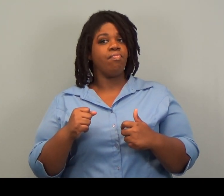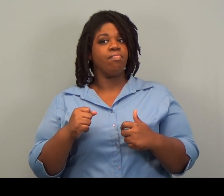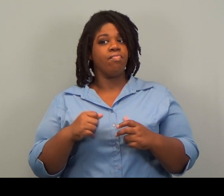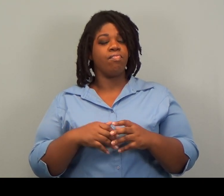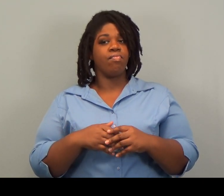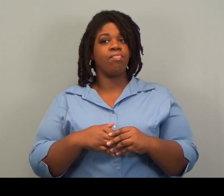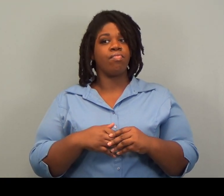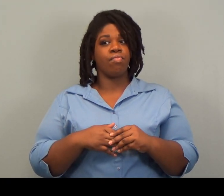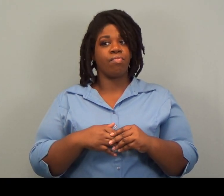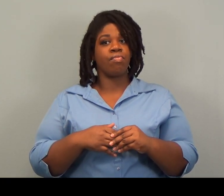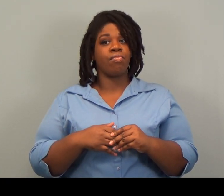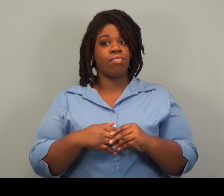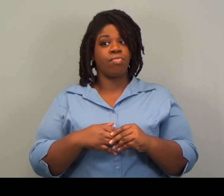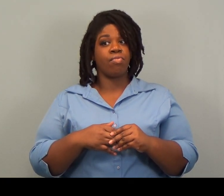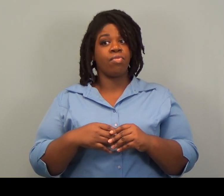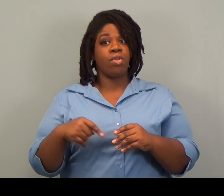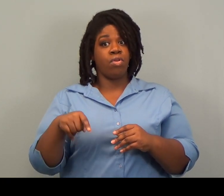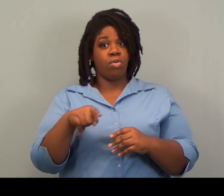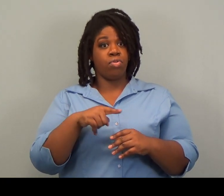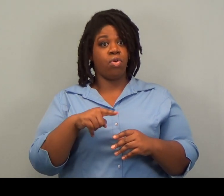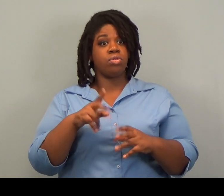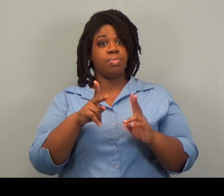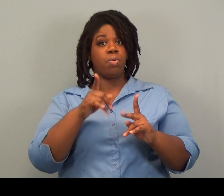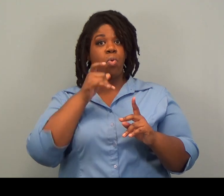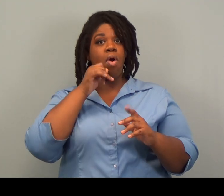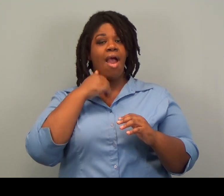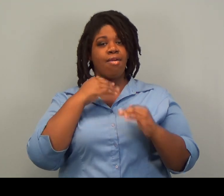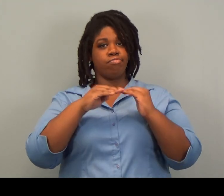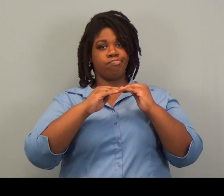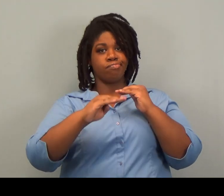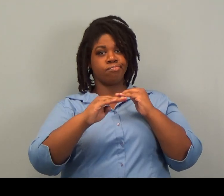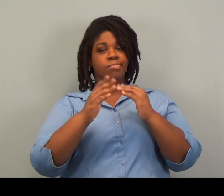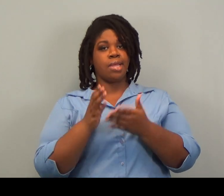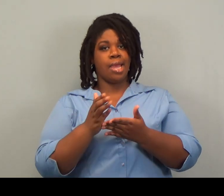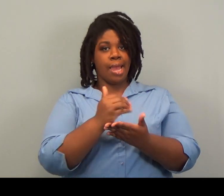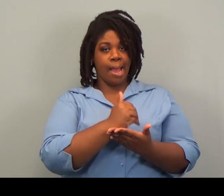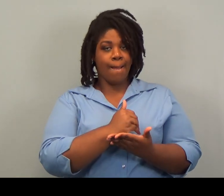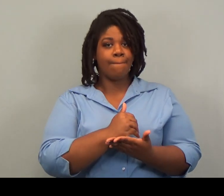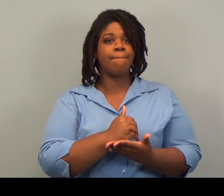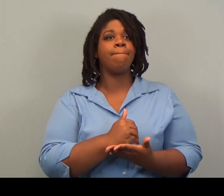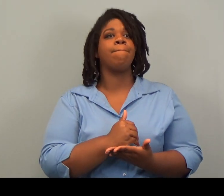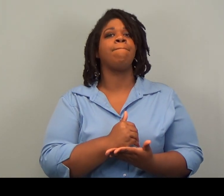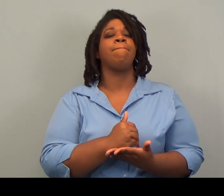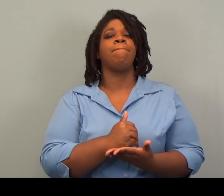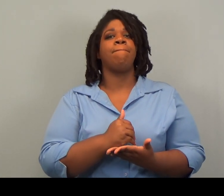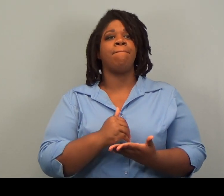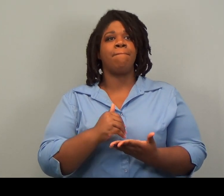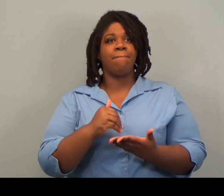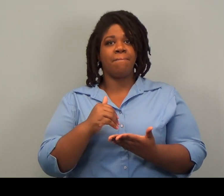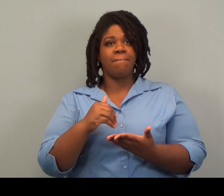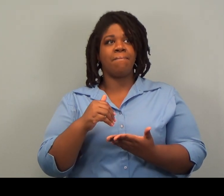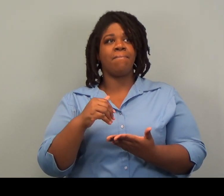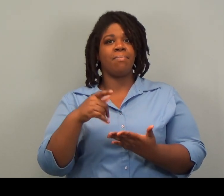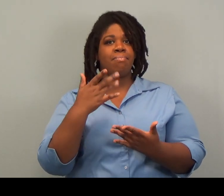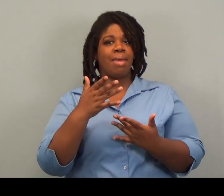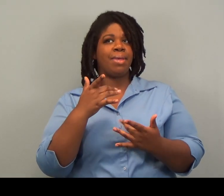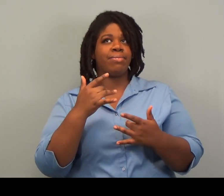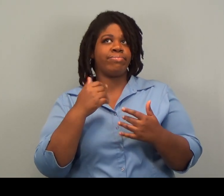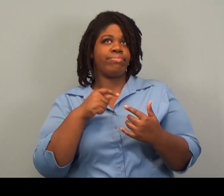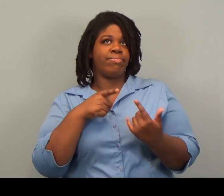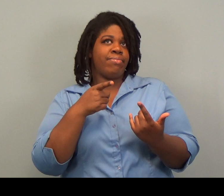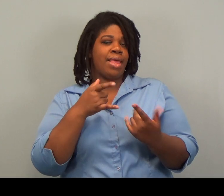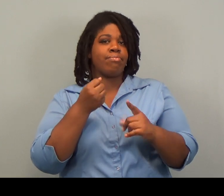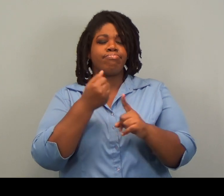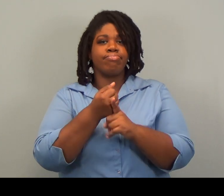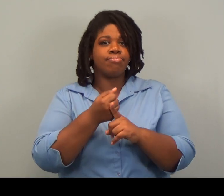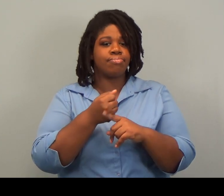have a steady income from employment, sometimes that can be a big factor. But had some struggles, right? We were all 18,